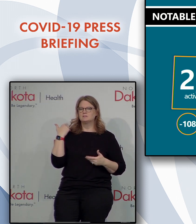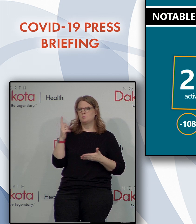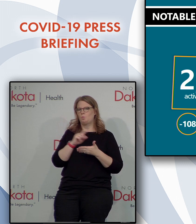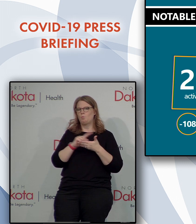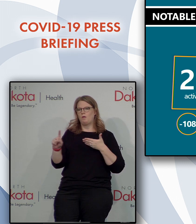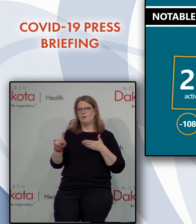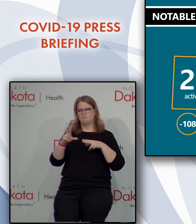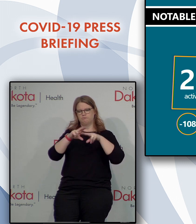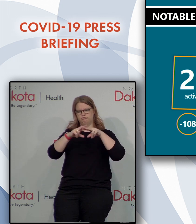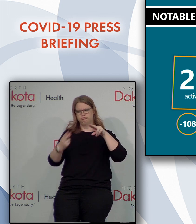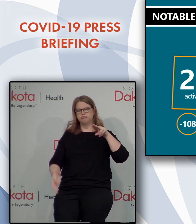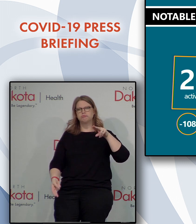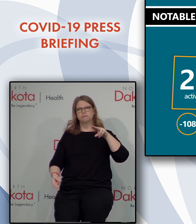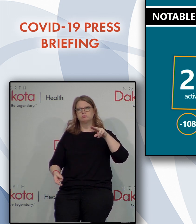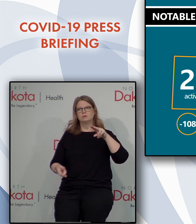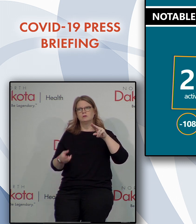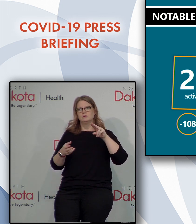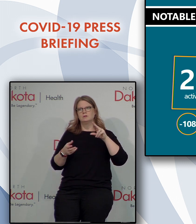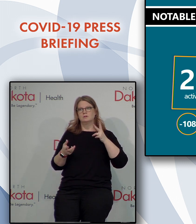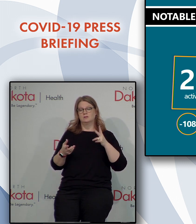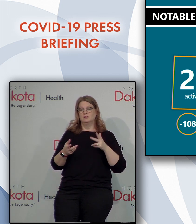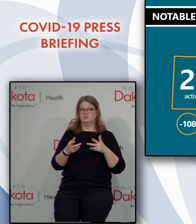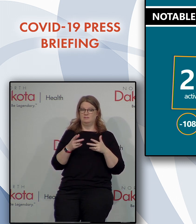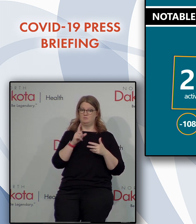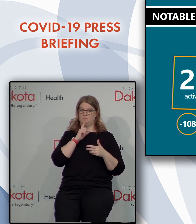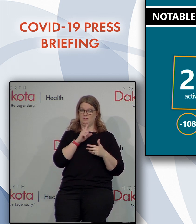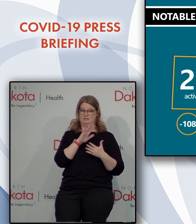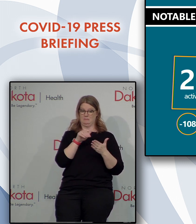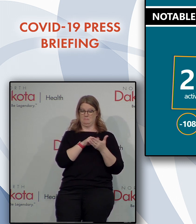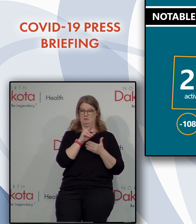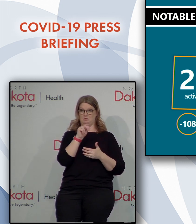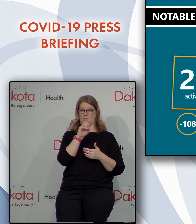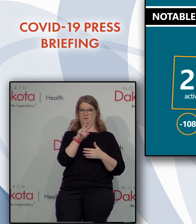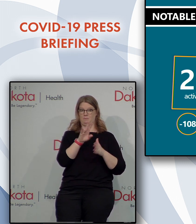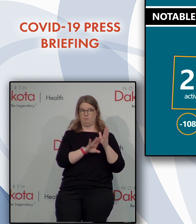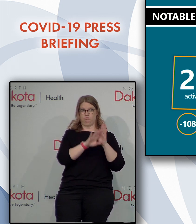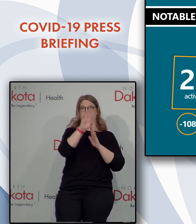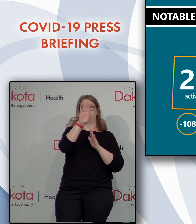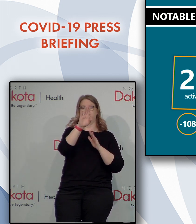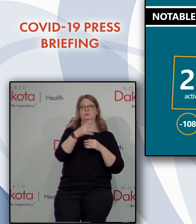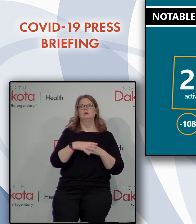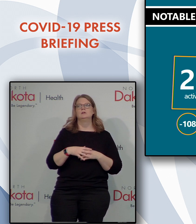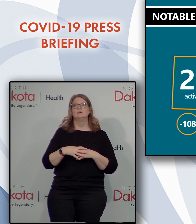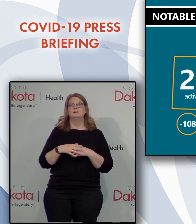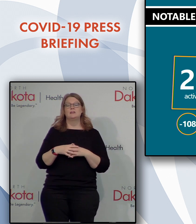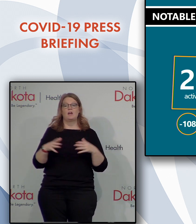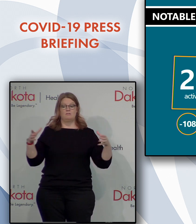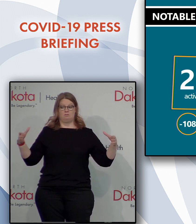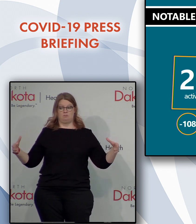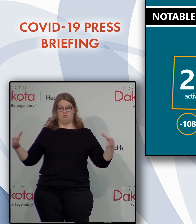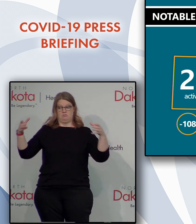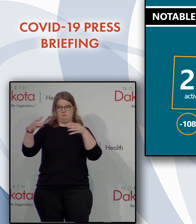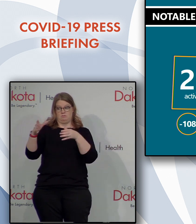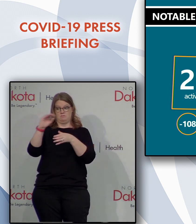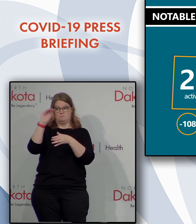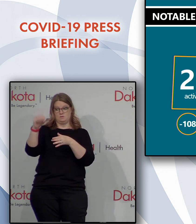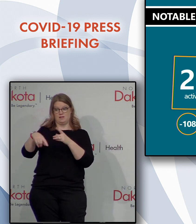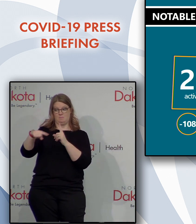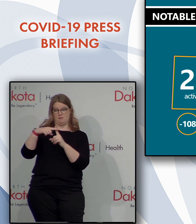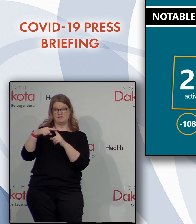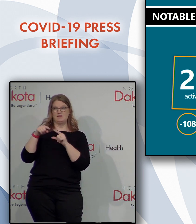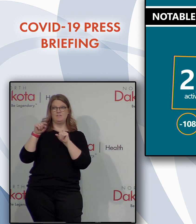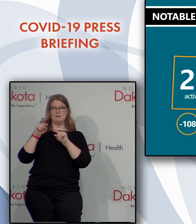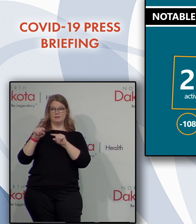past week, and significantly from our peak in mid-November. Our percent positivity rate in terms of new cases versus those